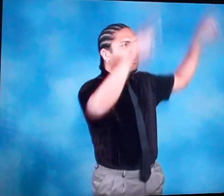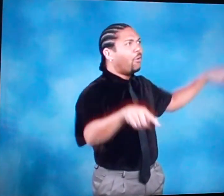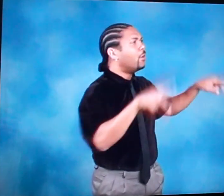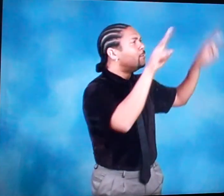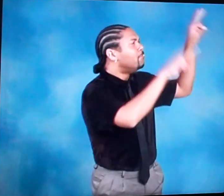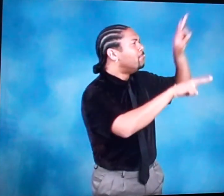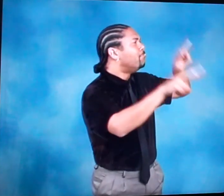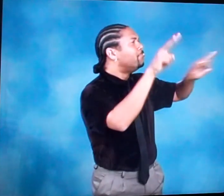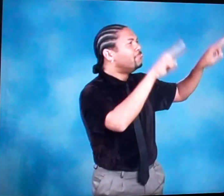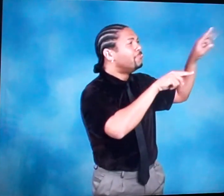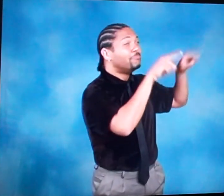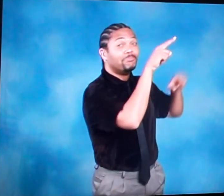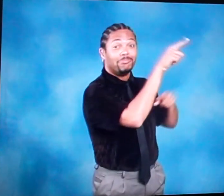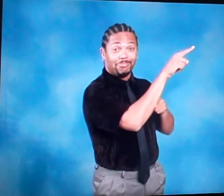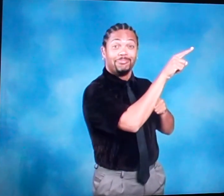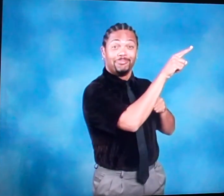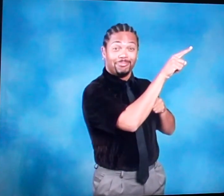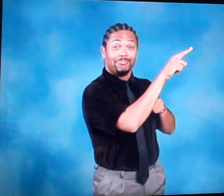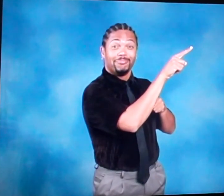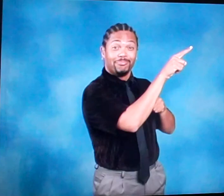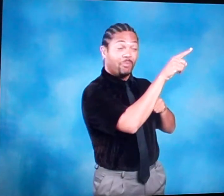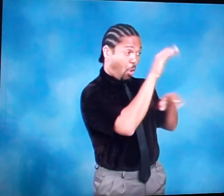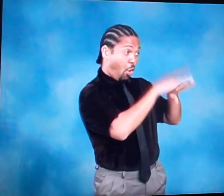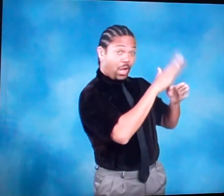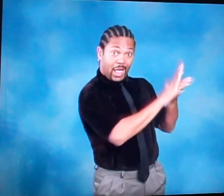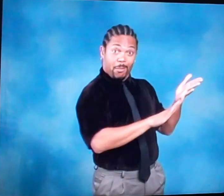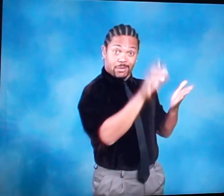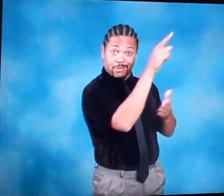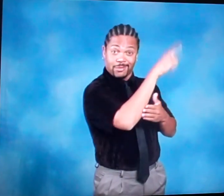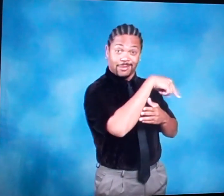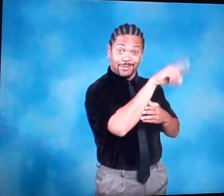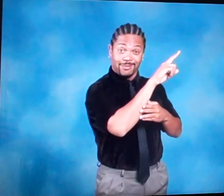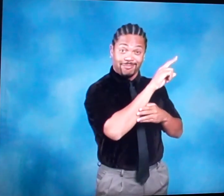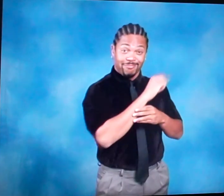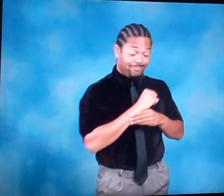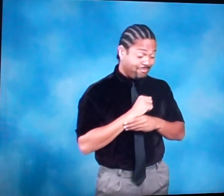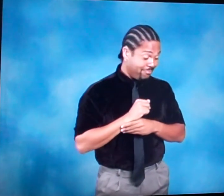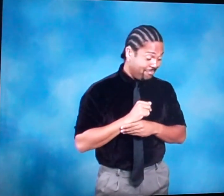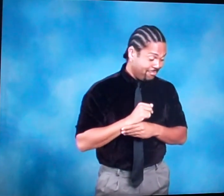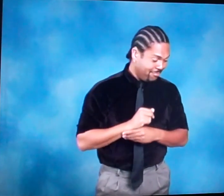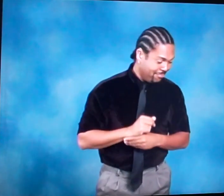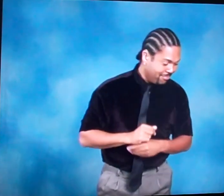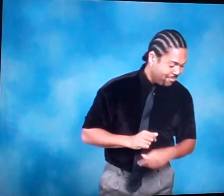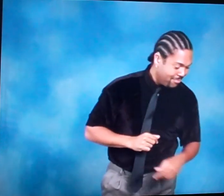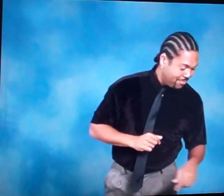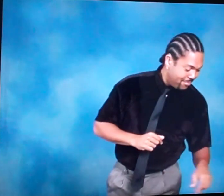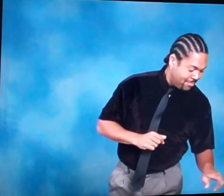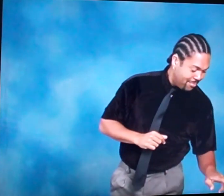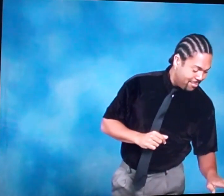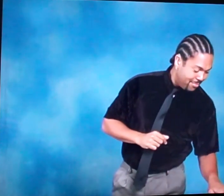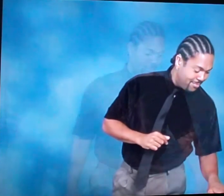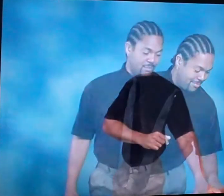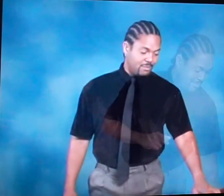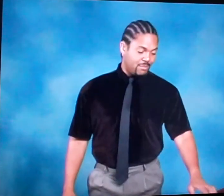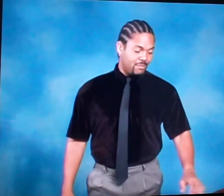You can find an ad in the school newspaper or something on the bulletin board at campus and find other living